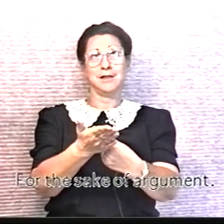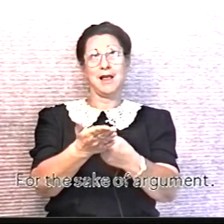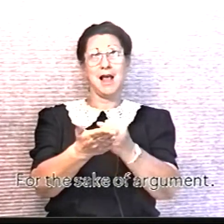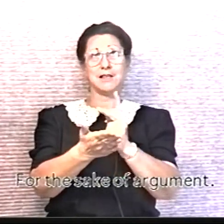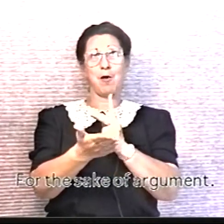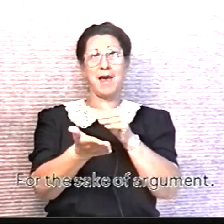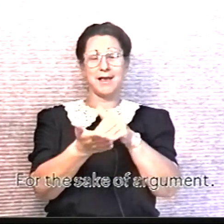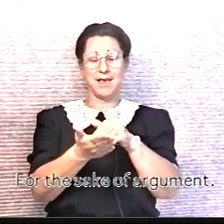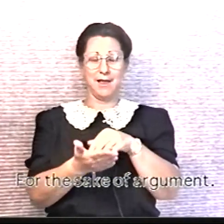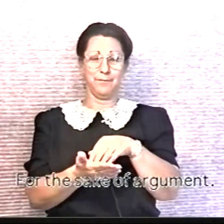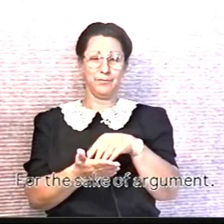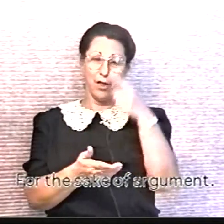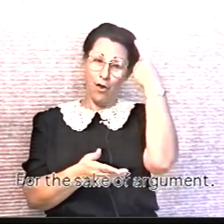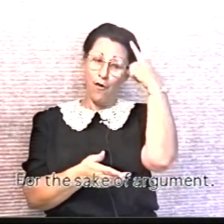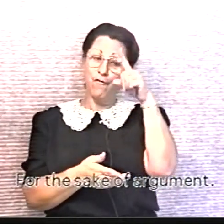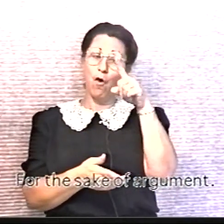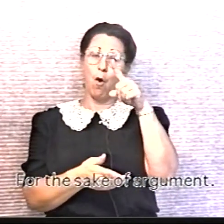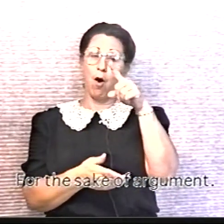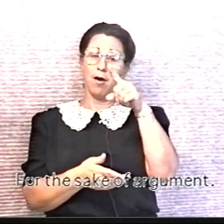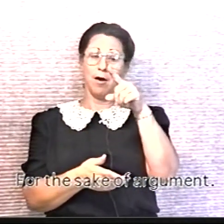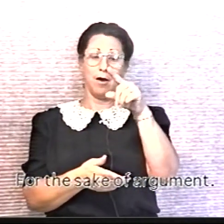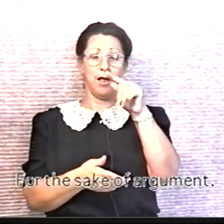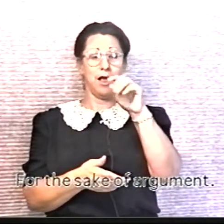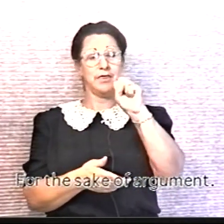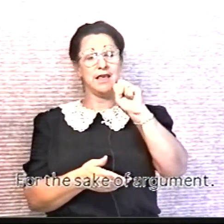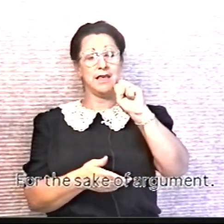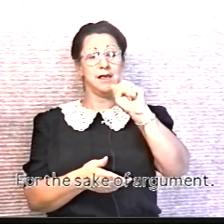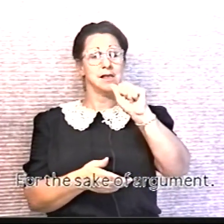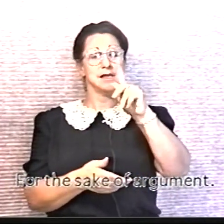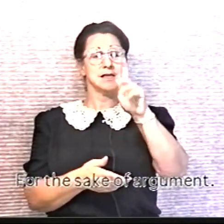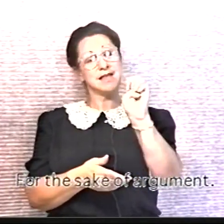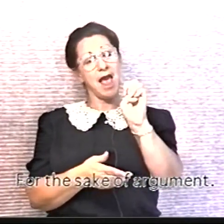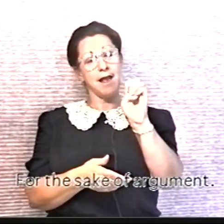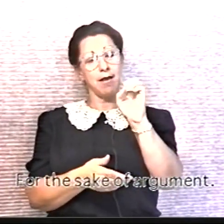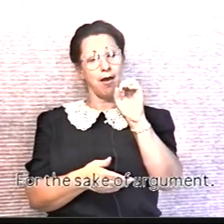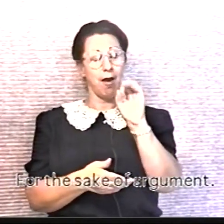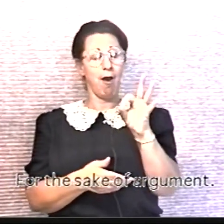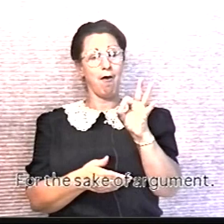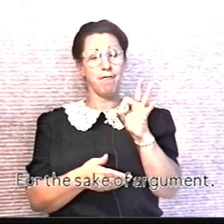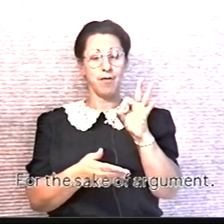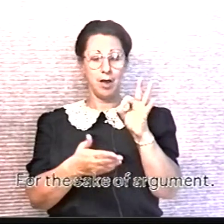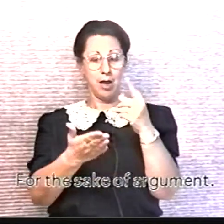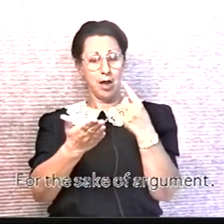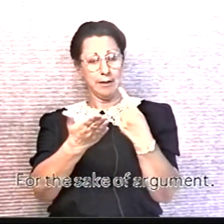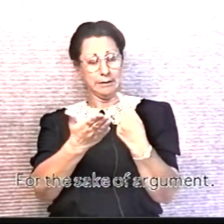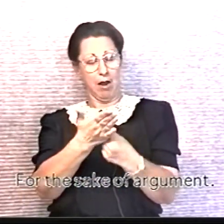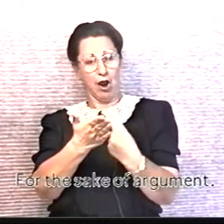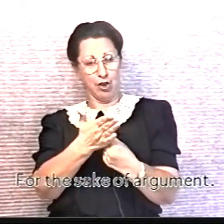Let's go back again. For the sake of argument.